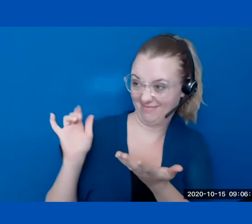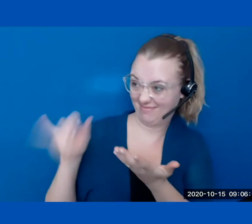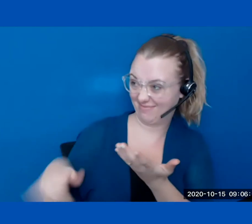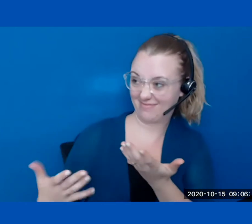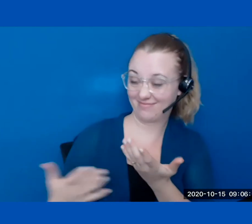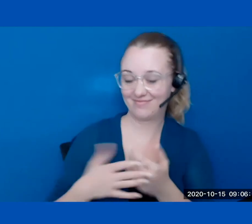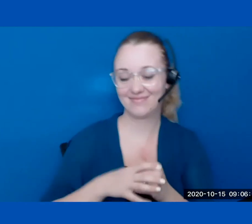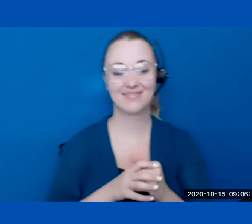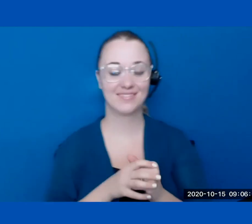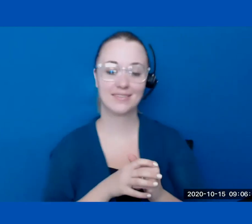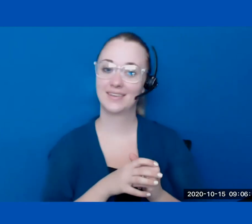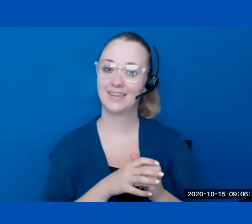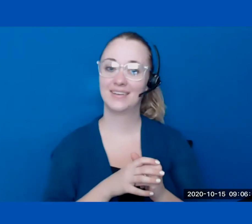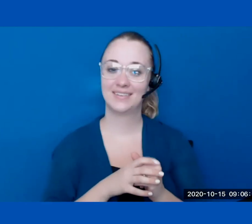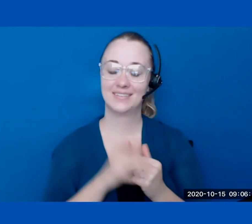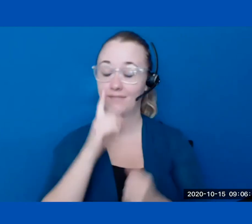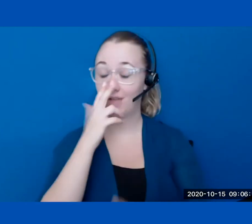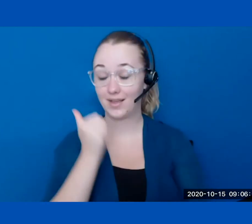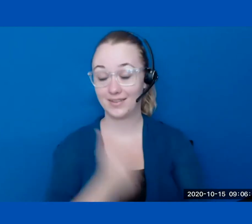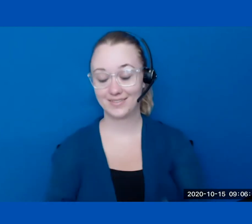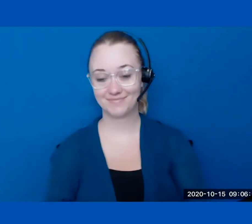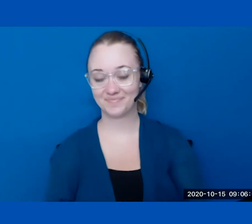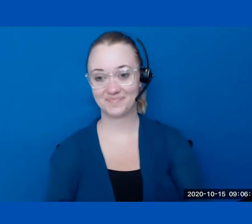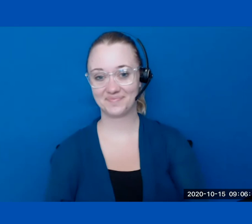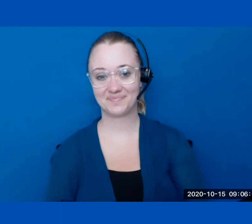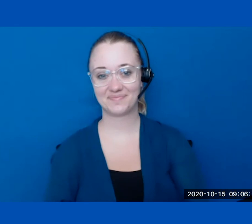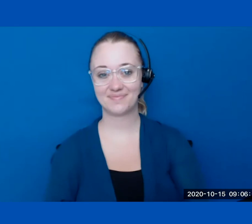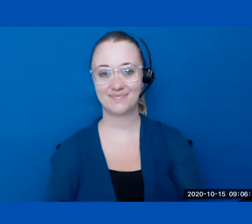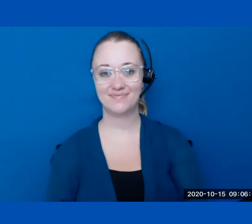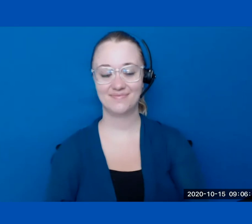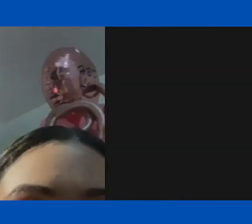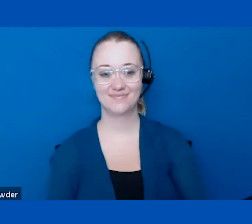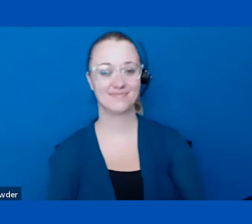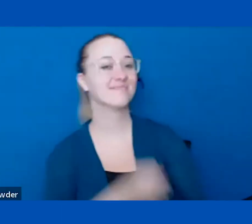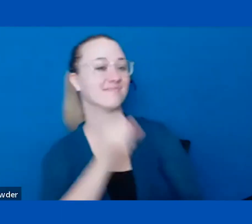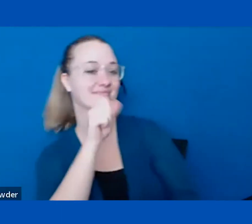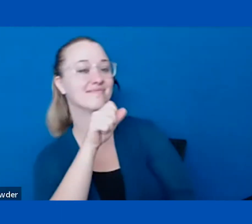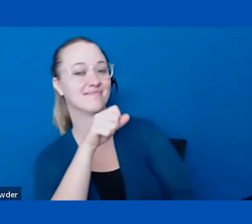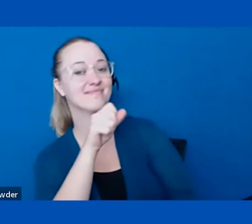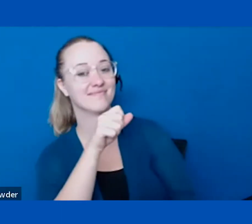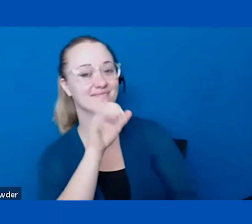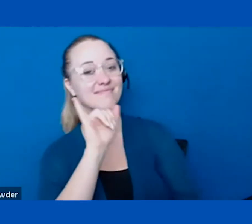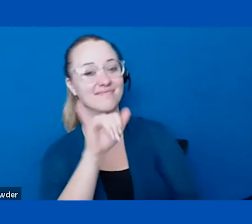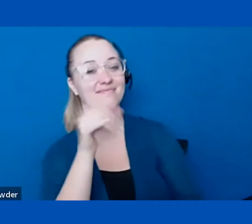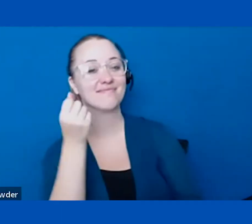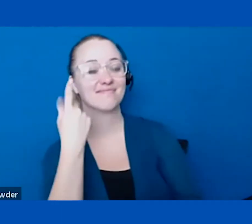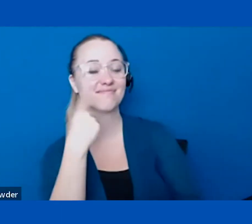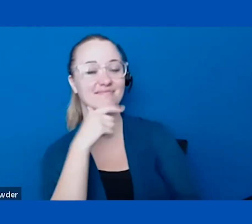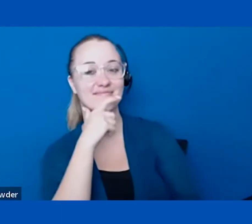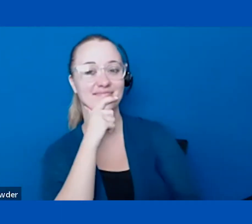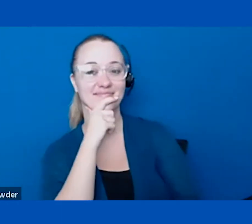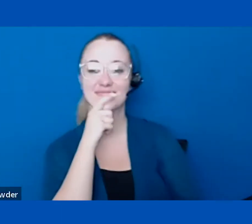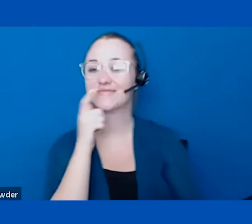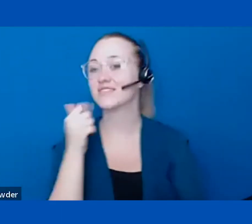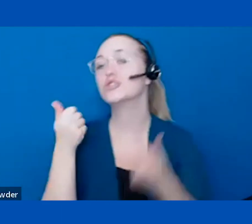So yeah, it's hilarious. Yeah, But that one. Sorry you to try not to interrupt.